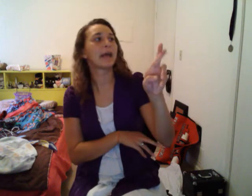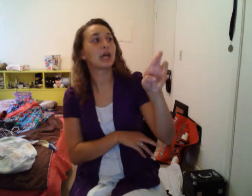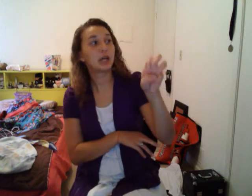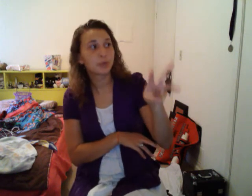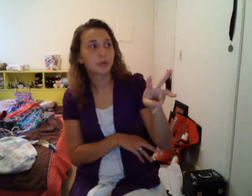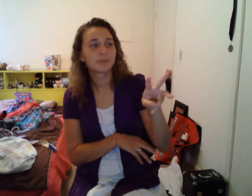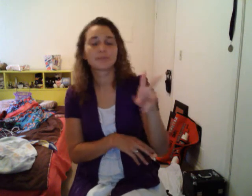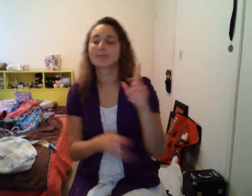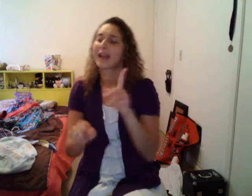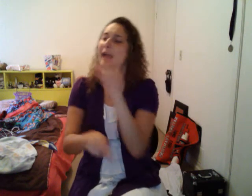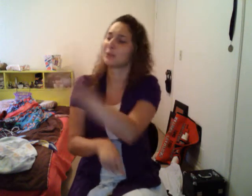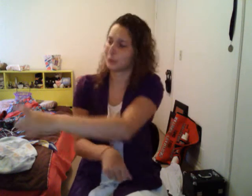Andrew. Yes.